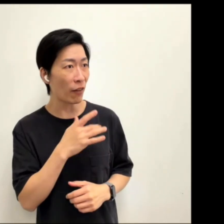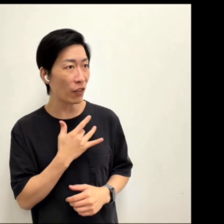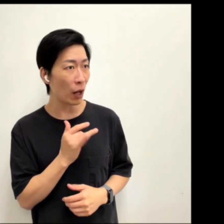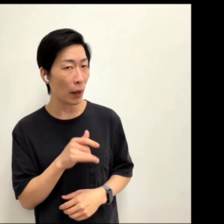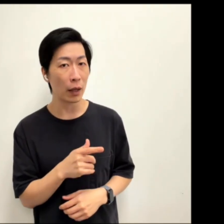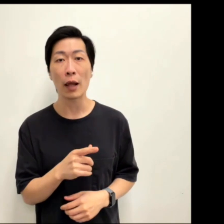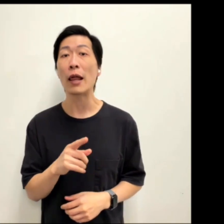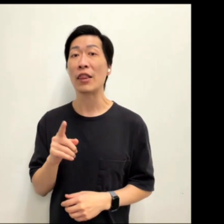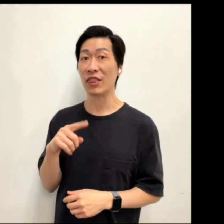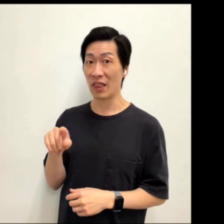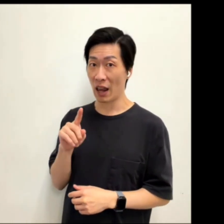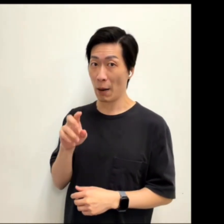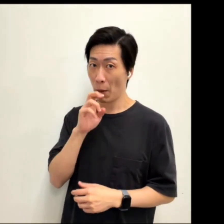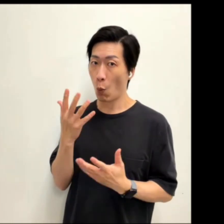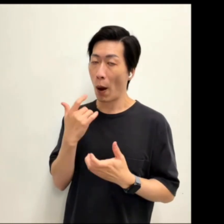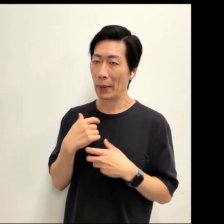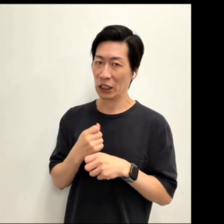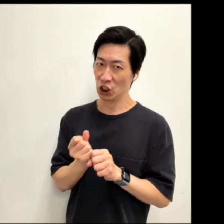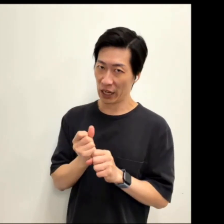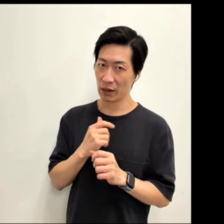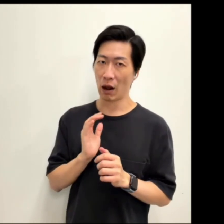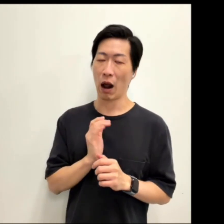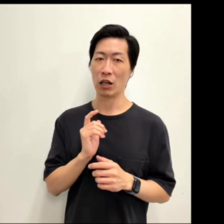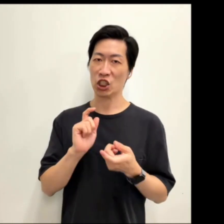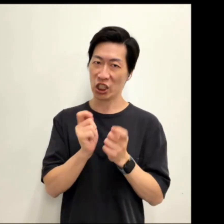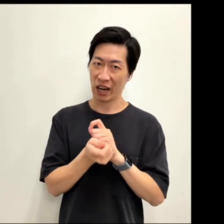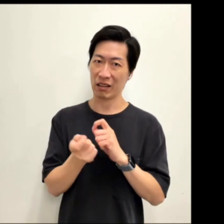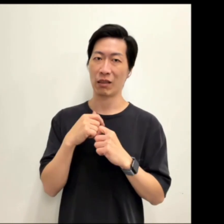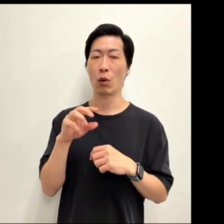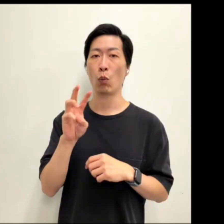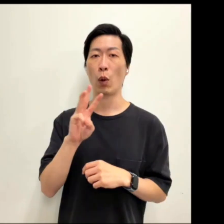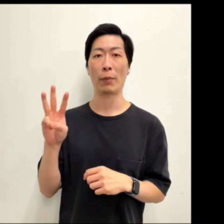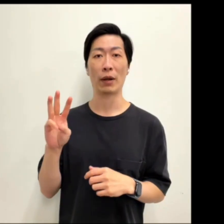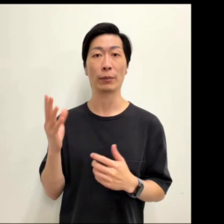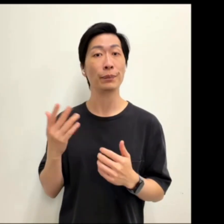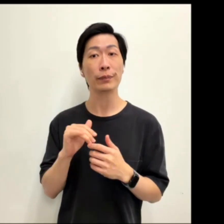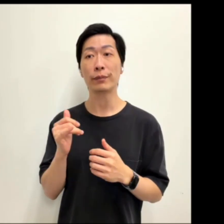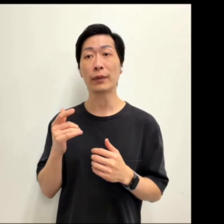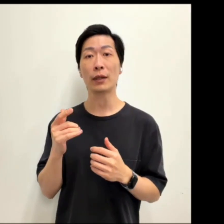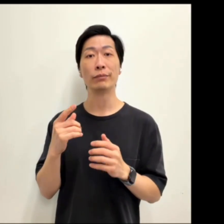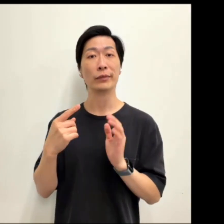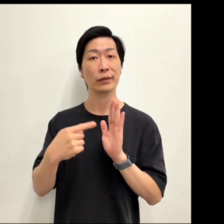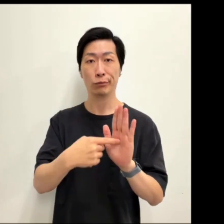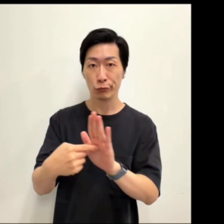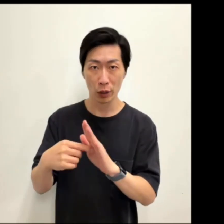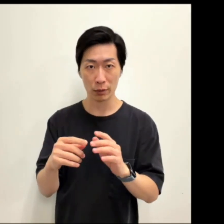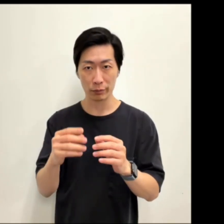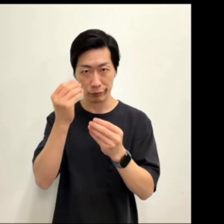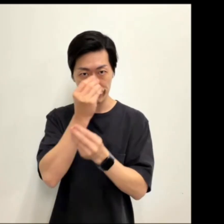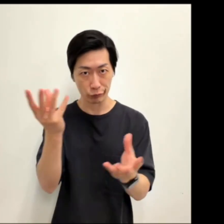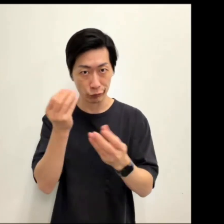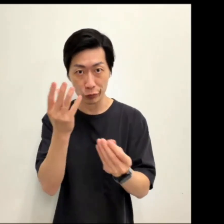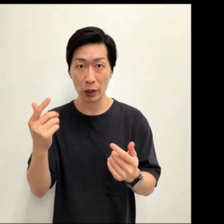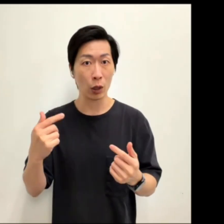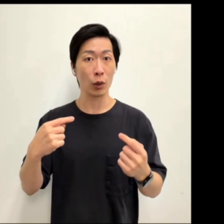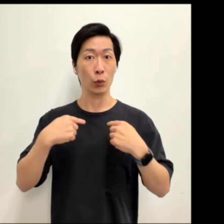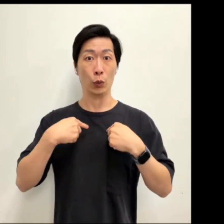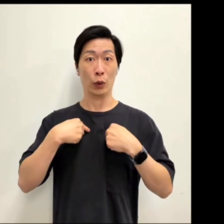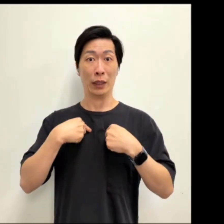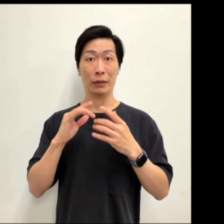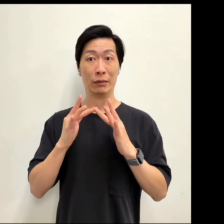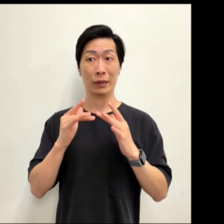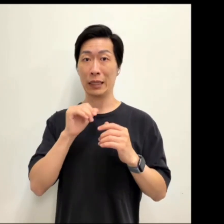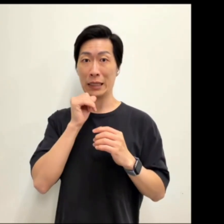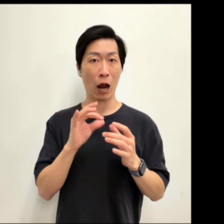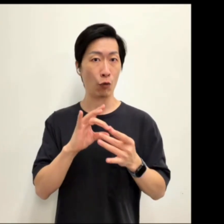Buc-ee's feel about that? They wanted us to make some key changes to the website. They wanted us to like basically put disclaimers